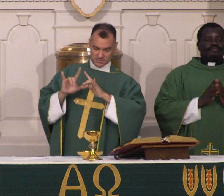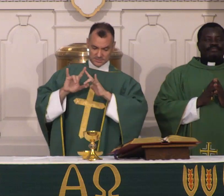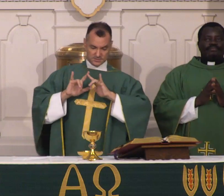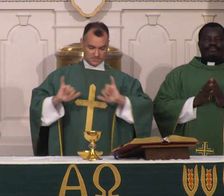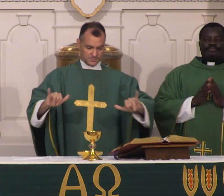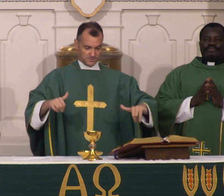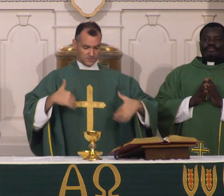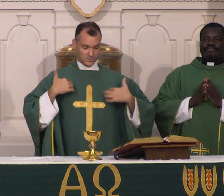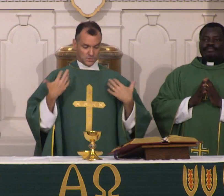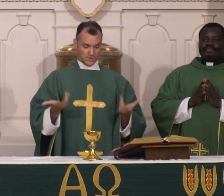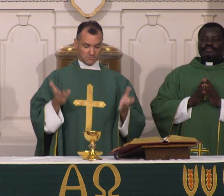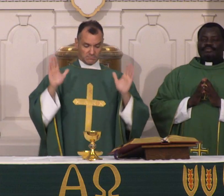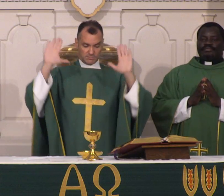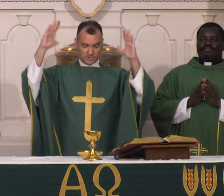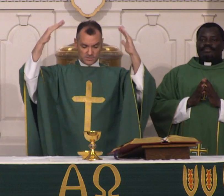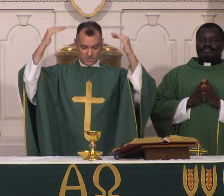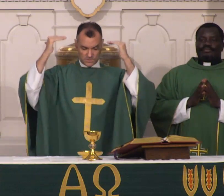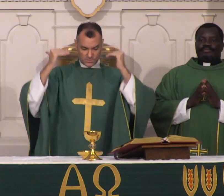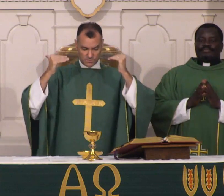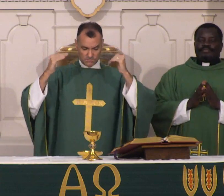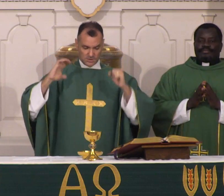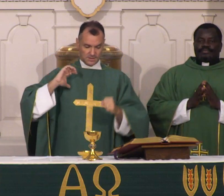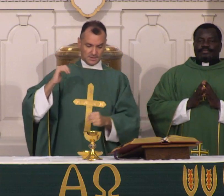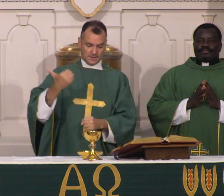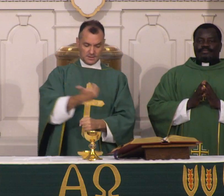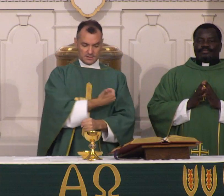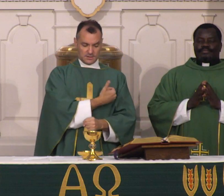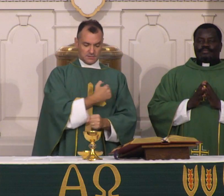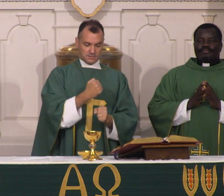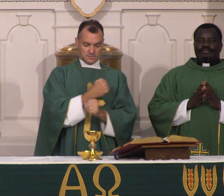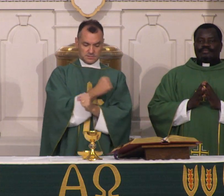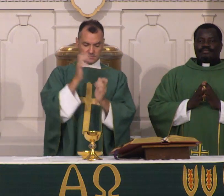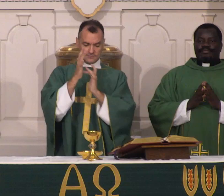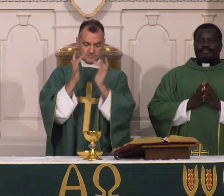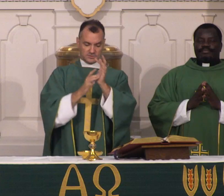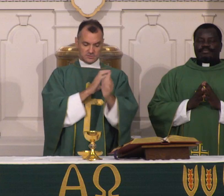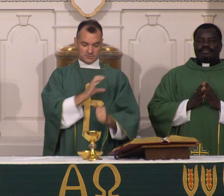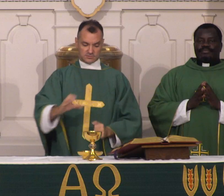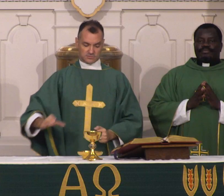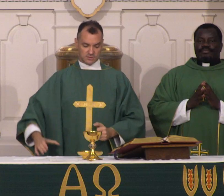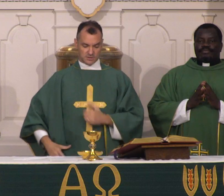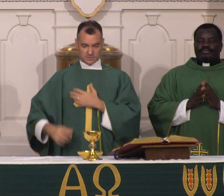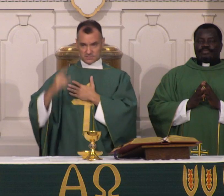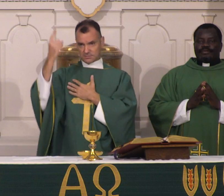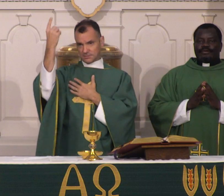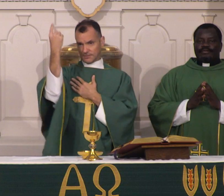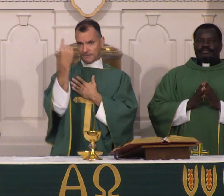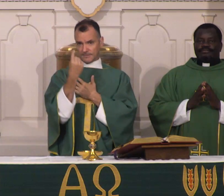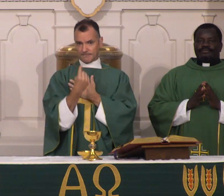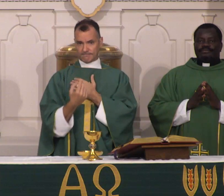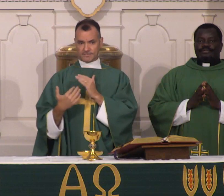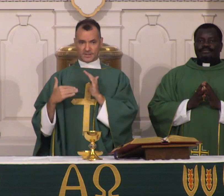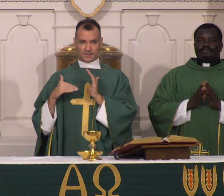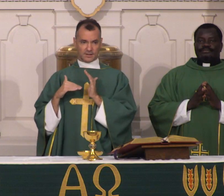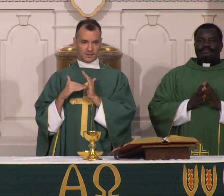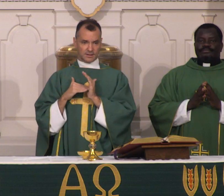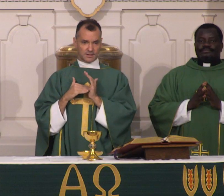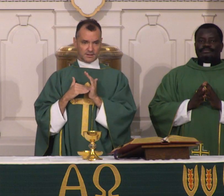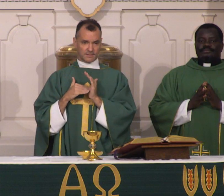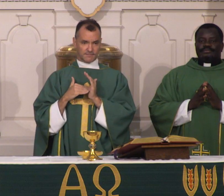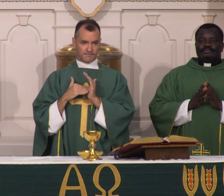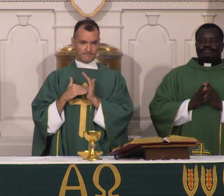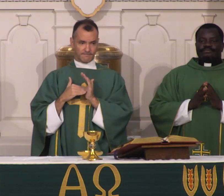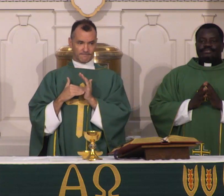always free from sin and safe from all distress, as we await the blessed hope and the coming of our Savior,